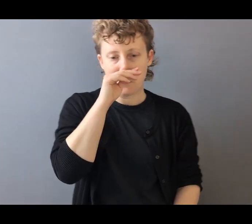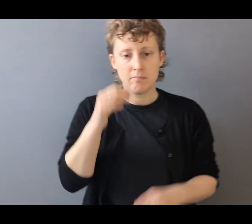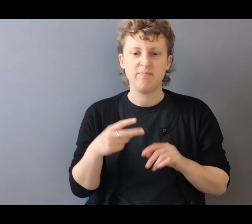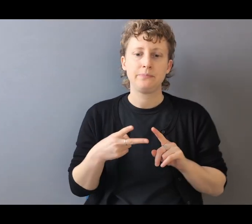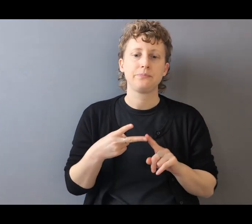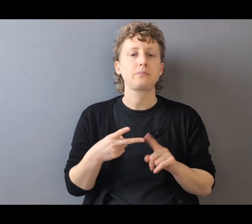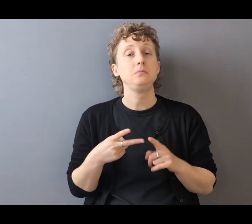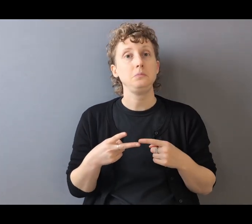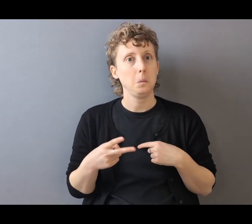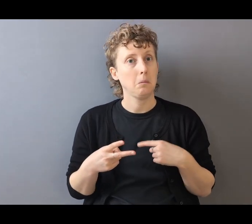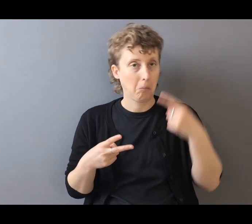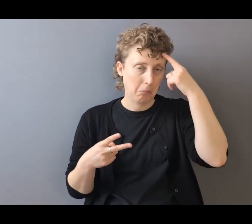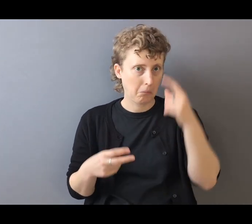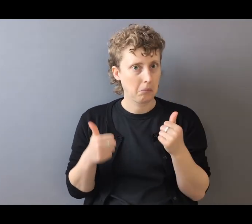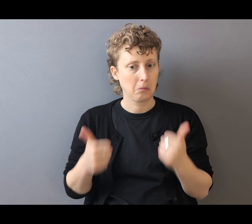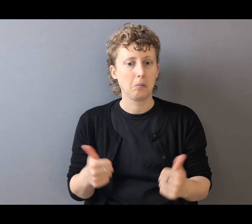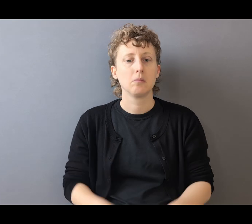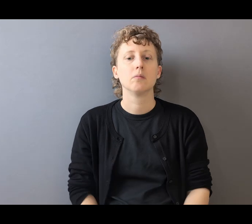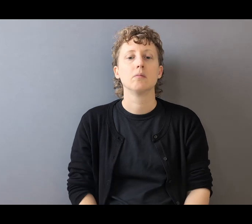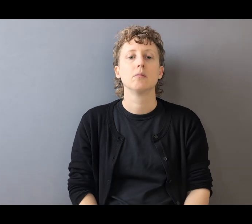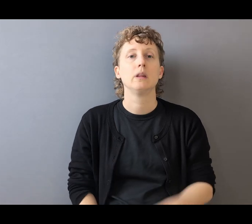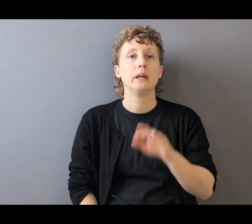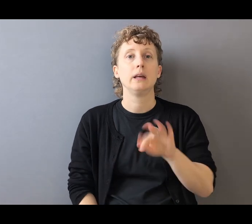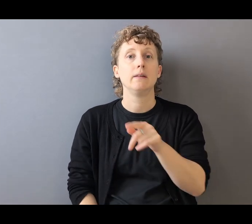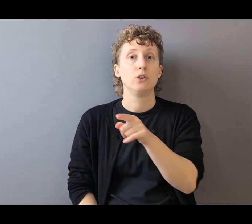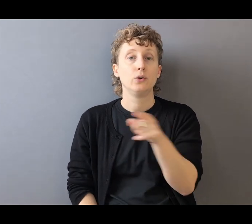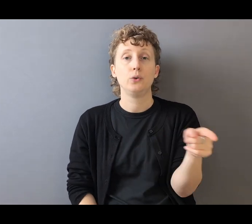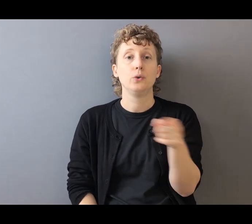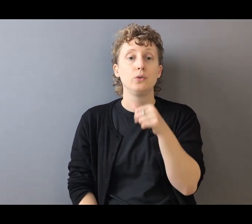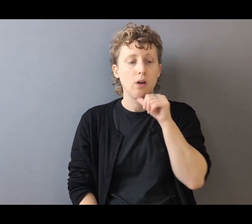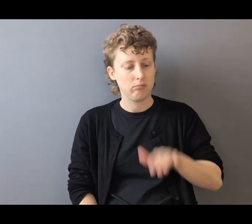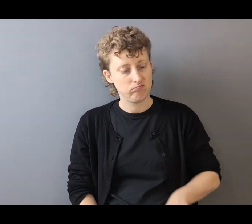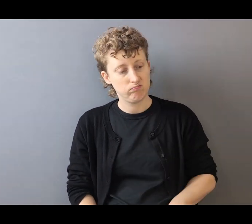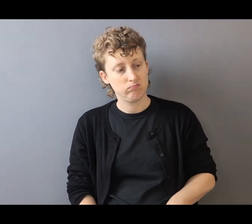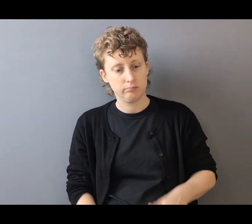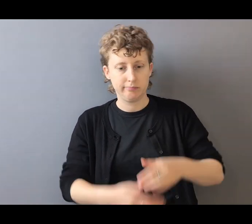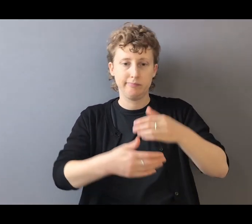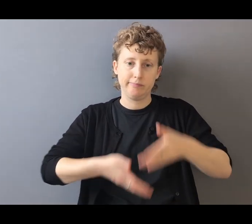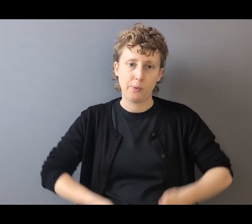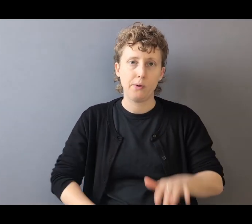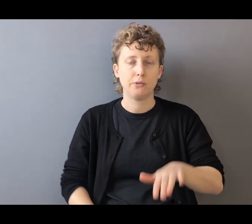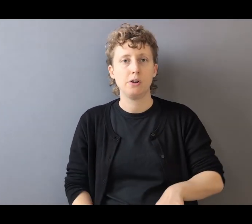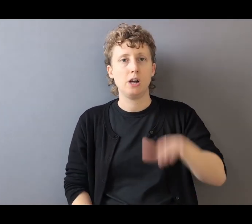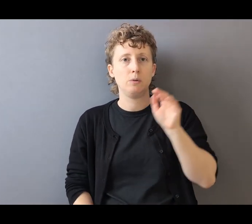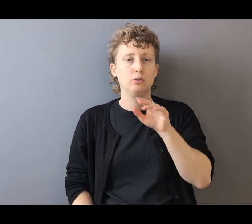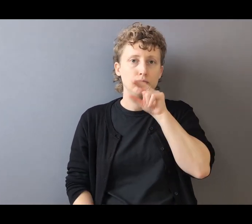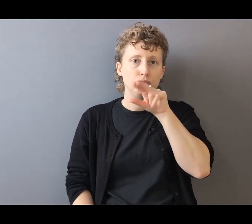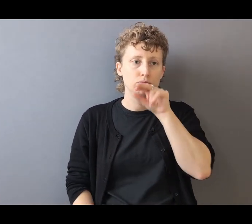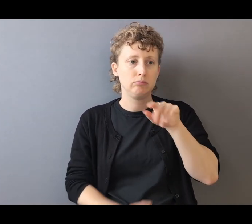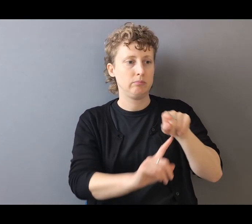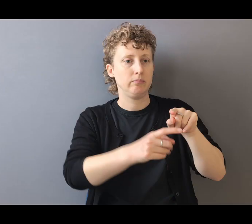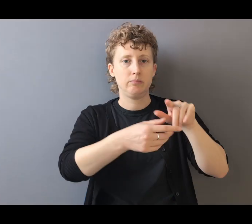which I found good, it's like if you're not a native speaker, you get more time for the exam. That's perfectly fine as an